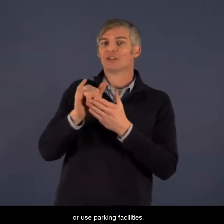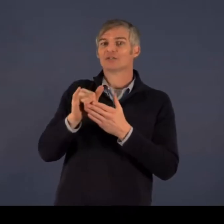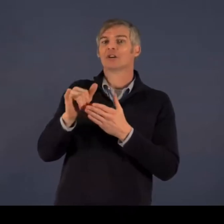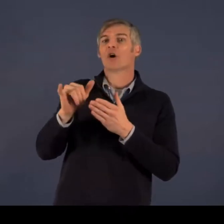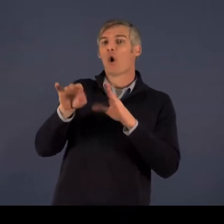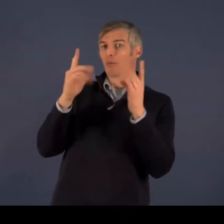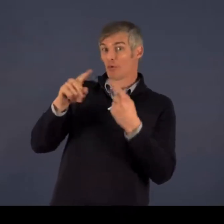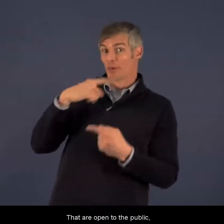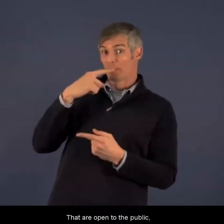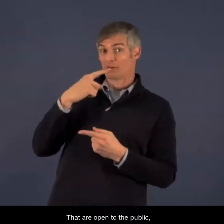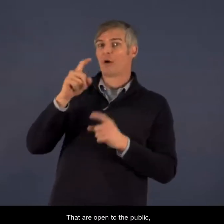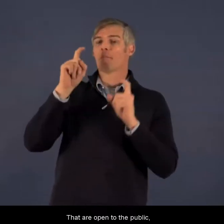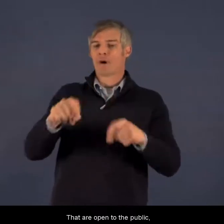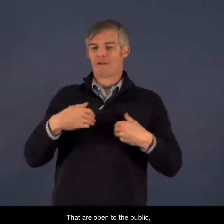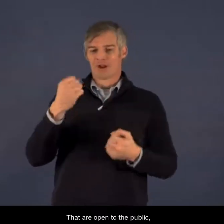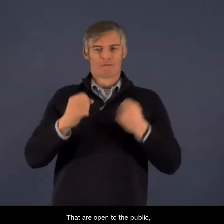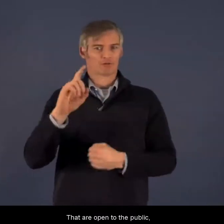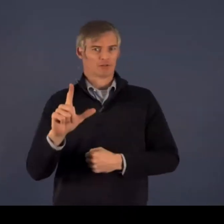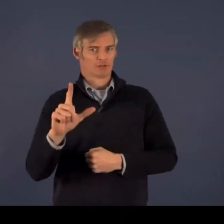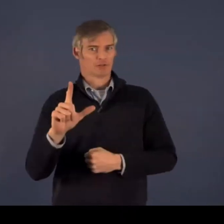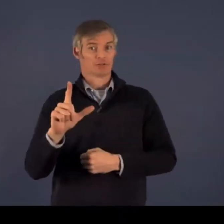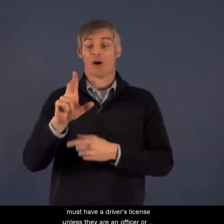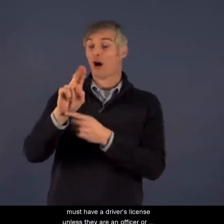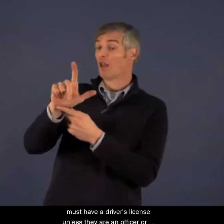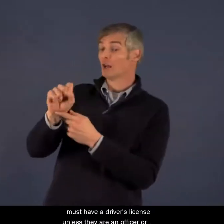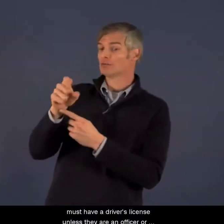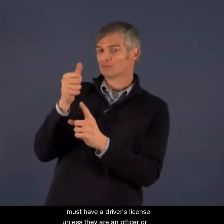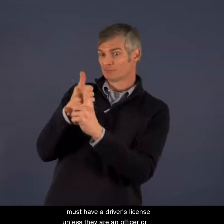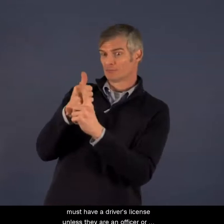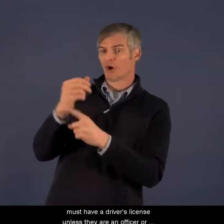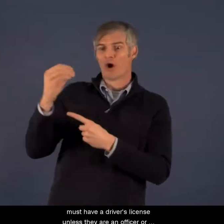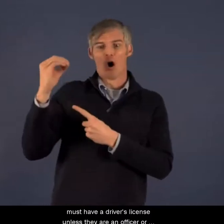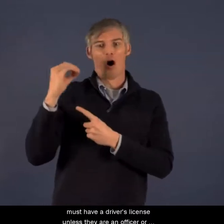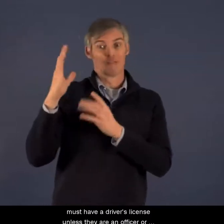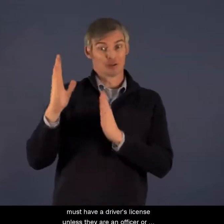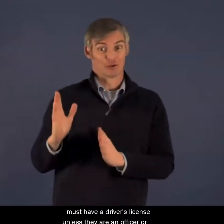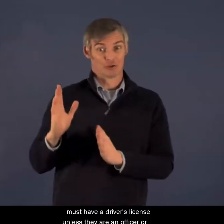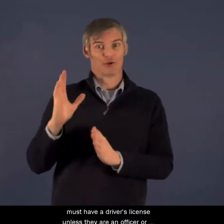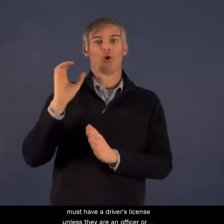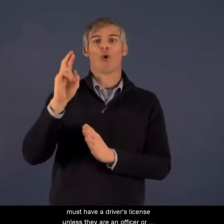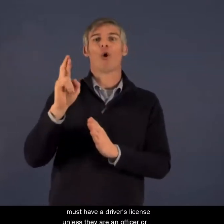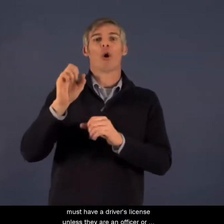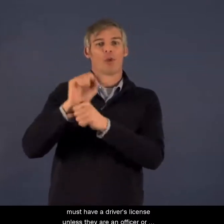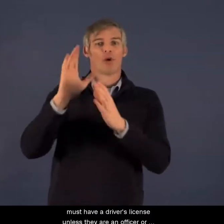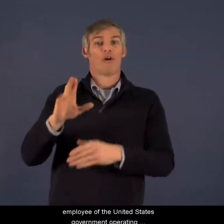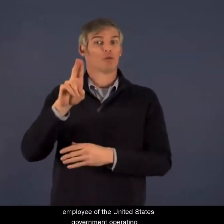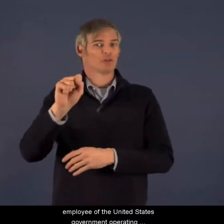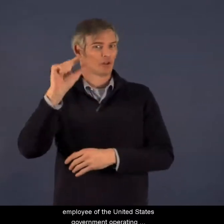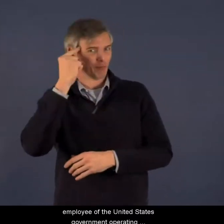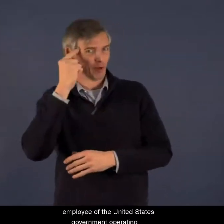facilities that are open to the public must have a driver's license unless they are an officer or employee